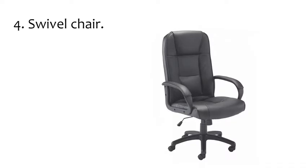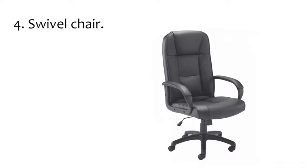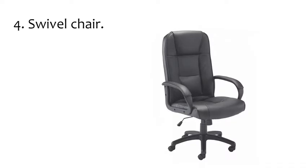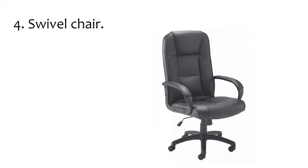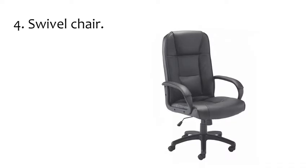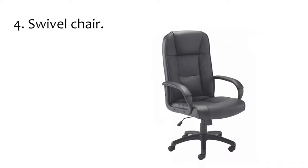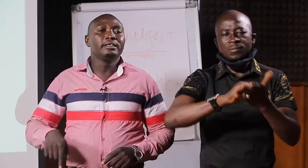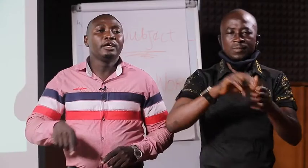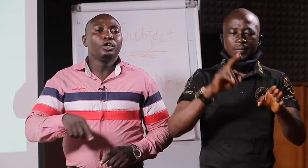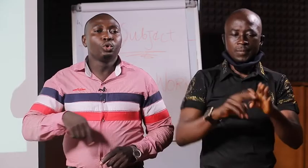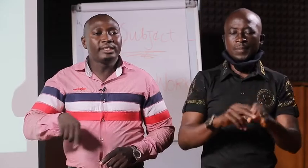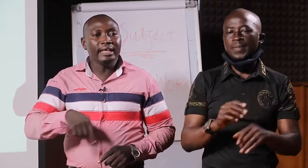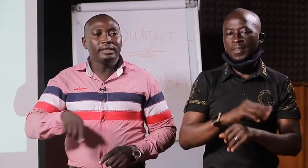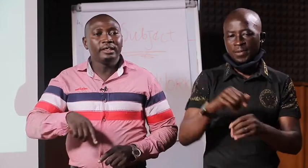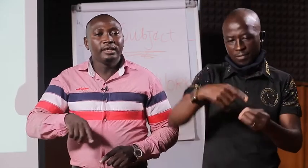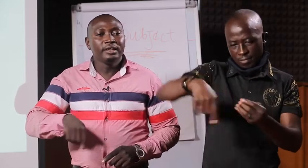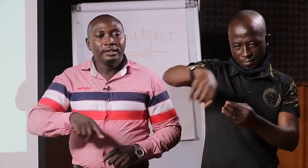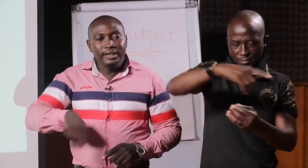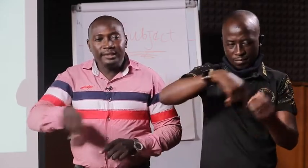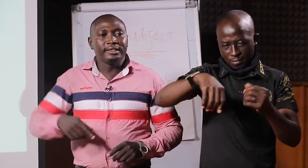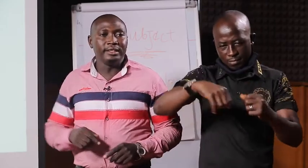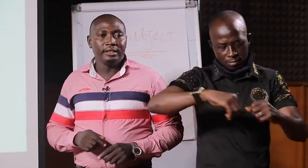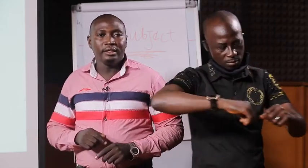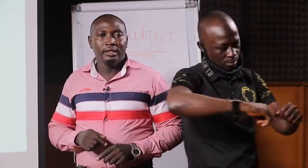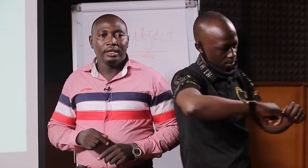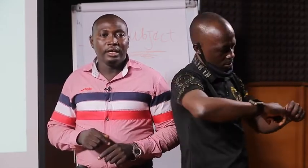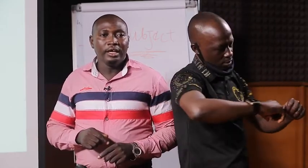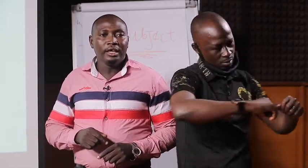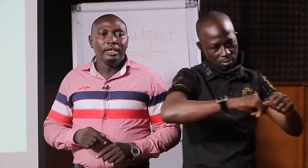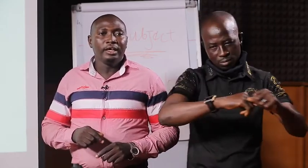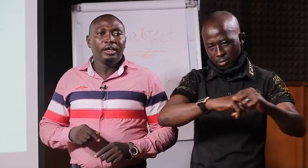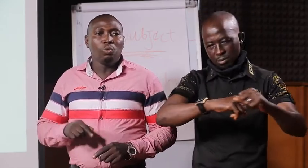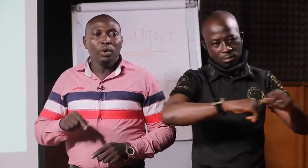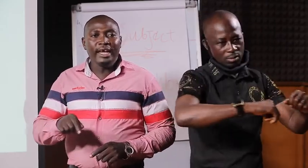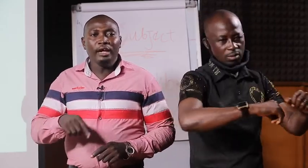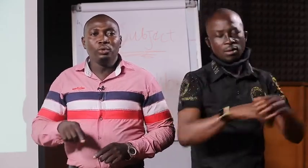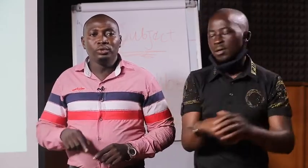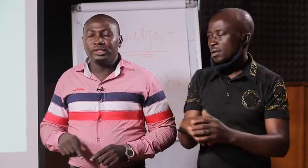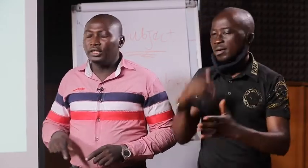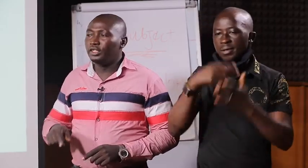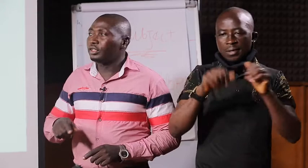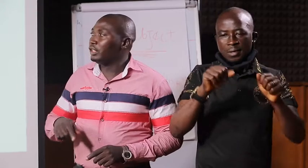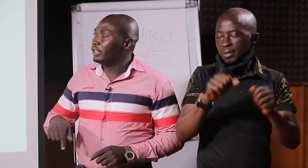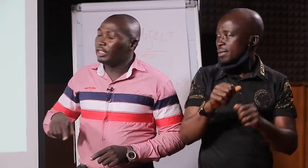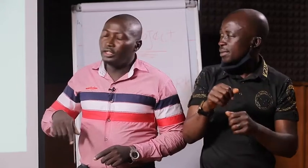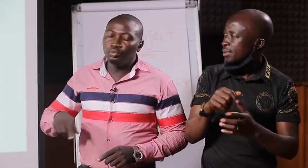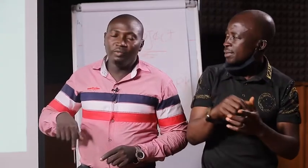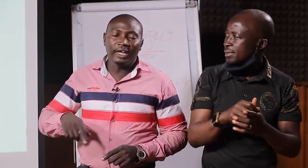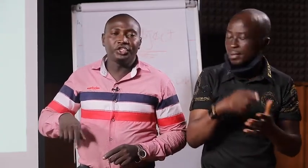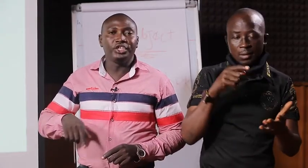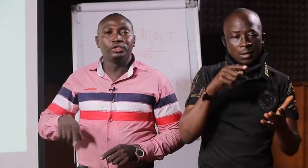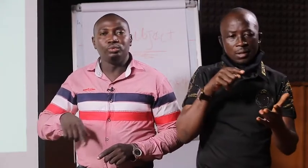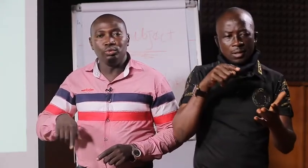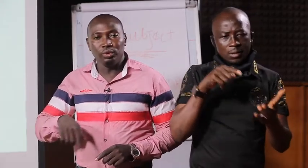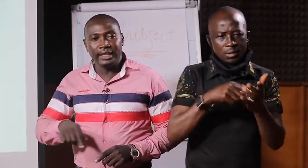on and can rotate 360. What enables the